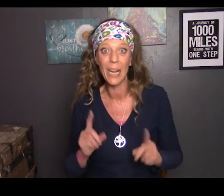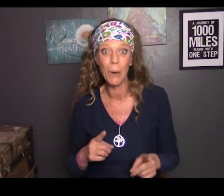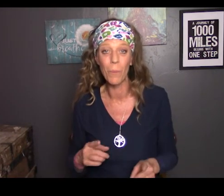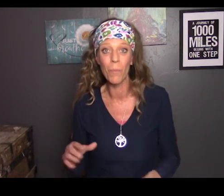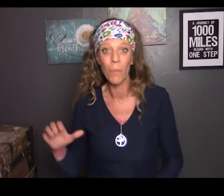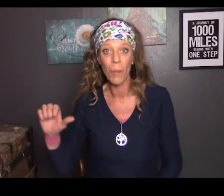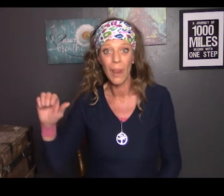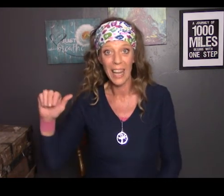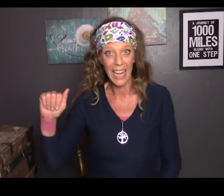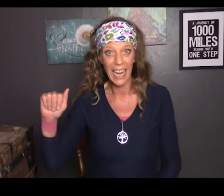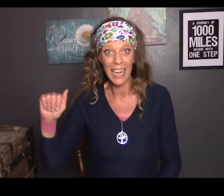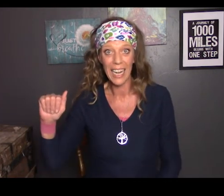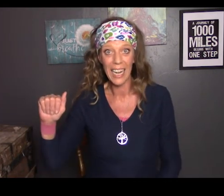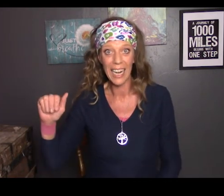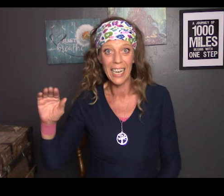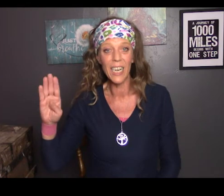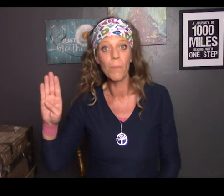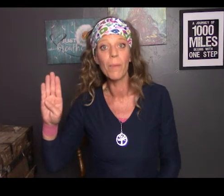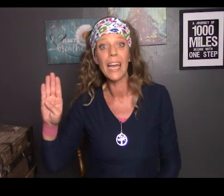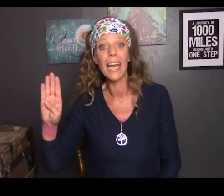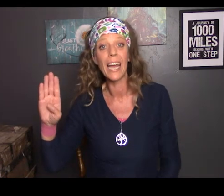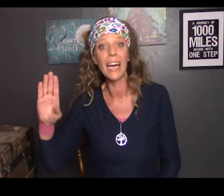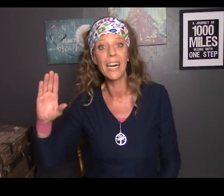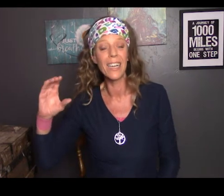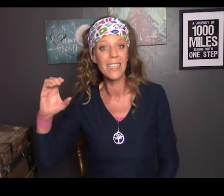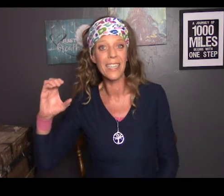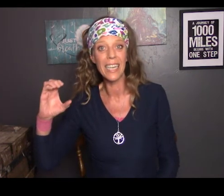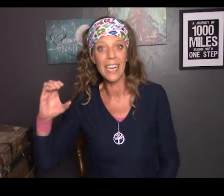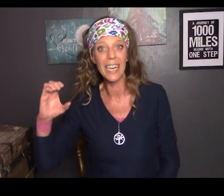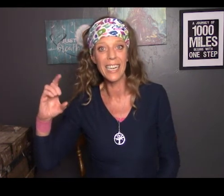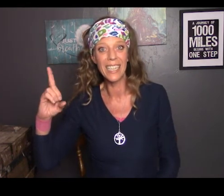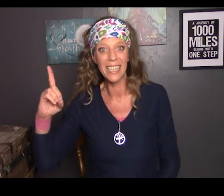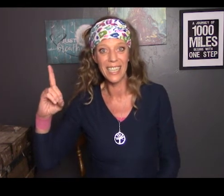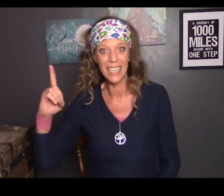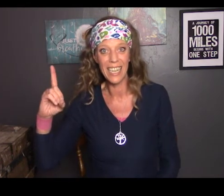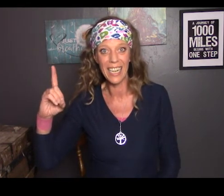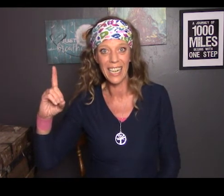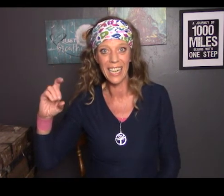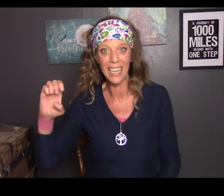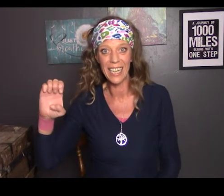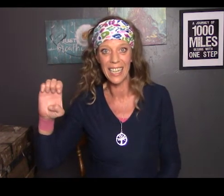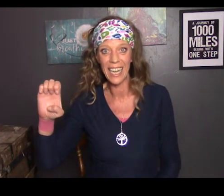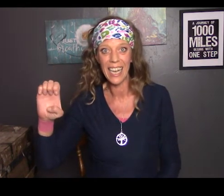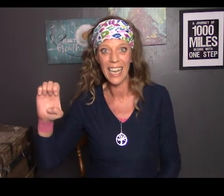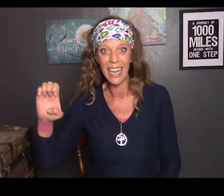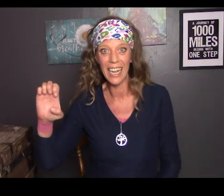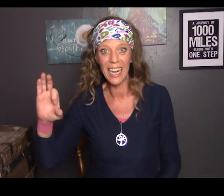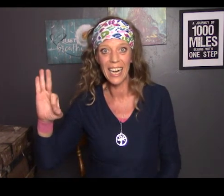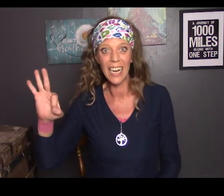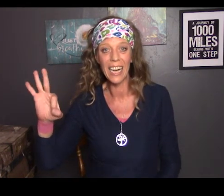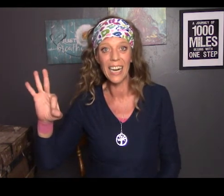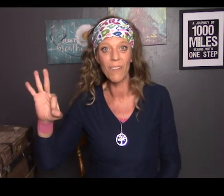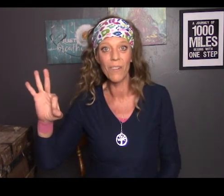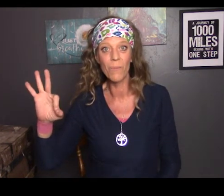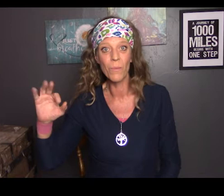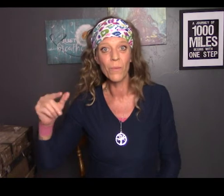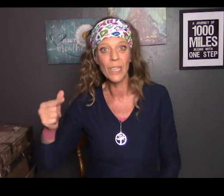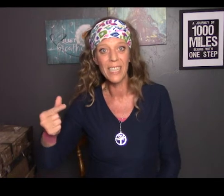go. A, B, C, D, E, F,